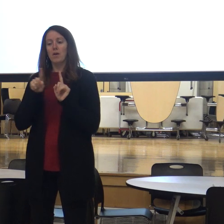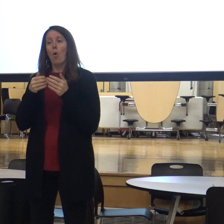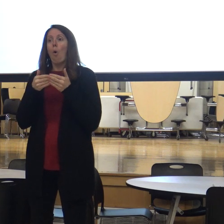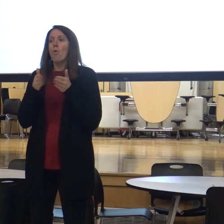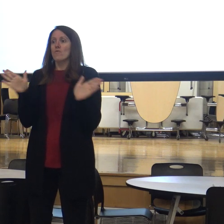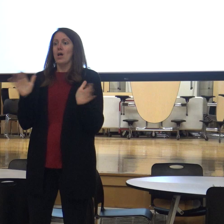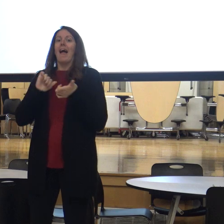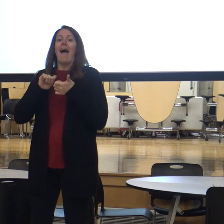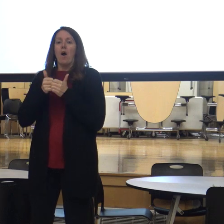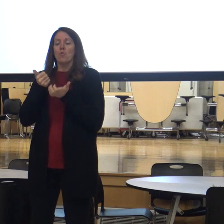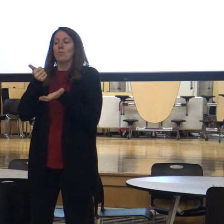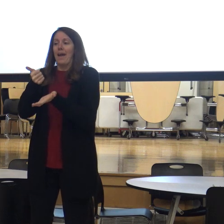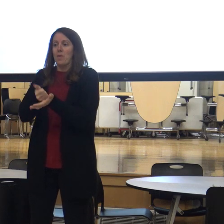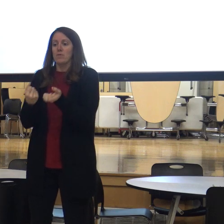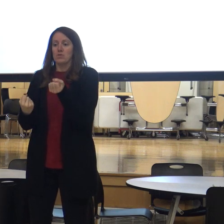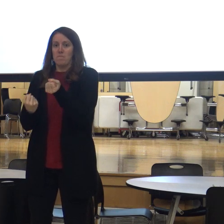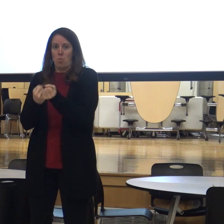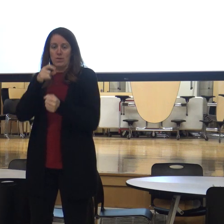we help our kids?